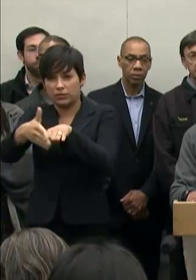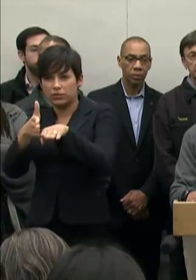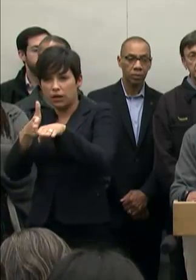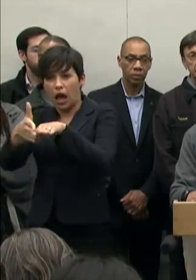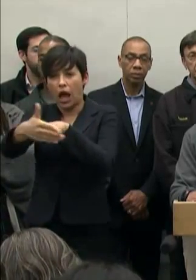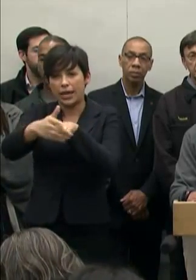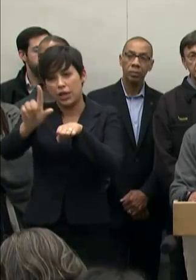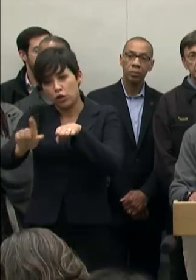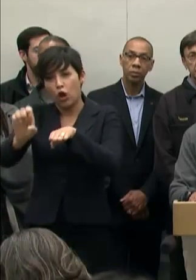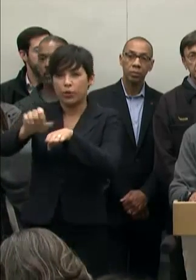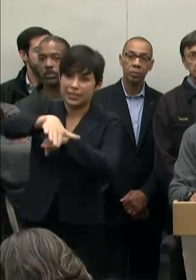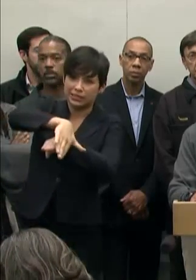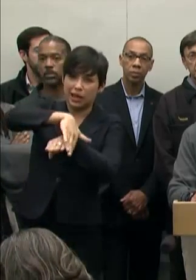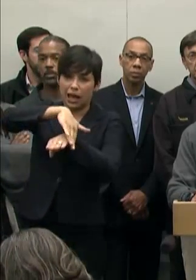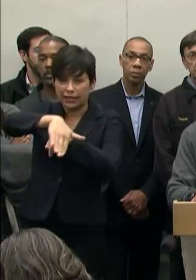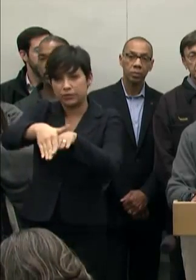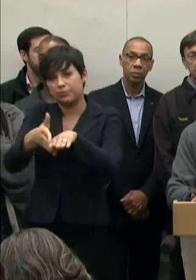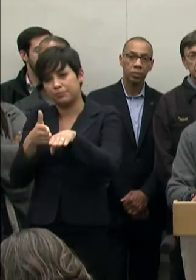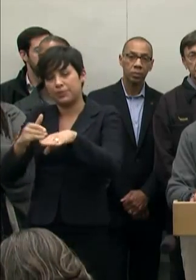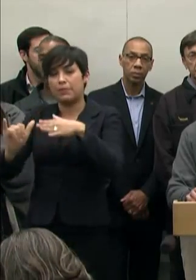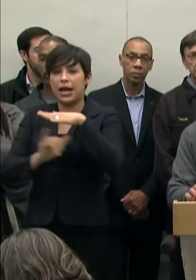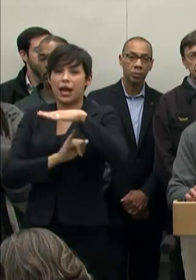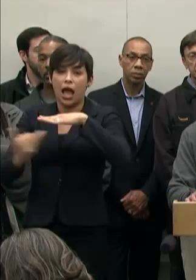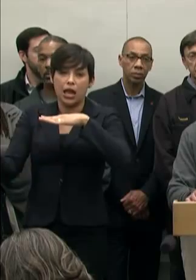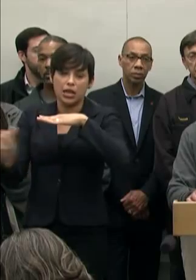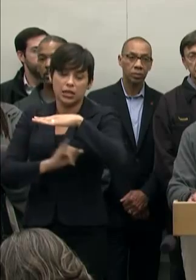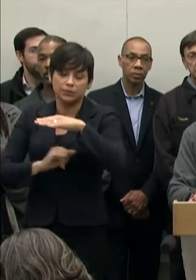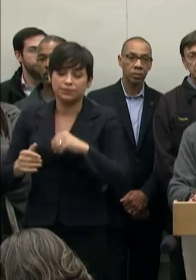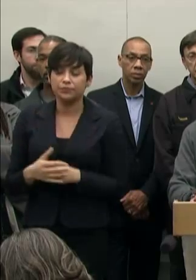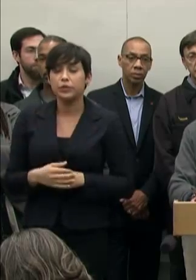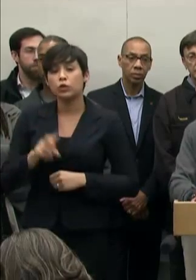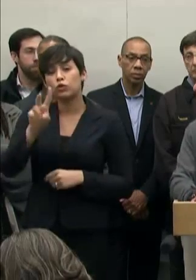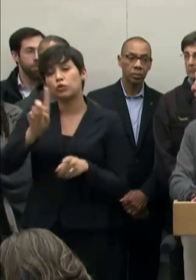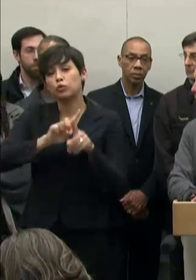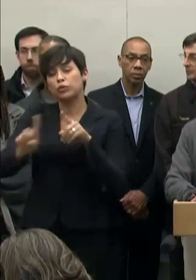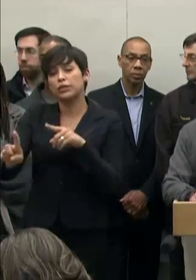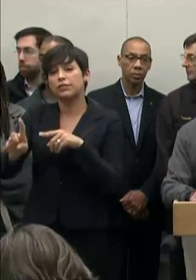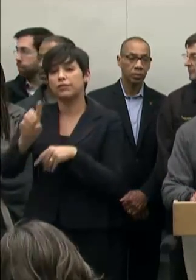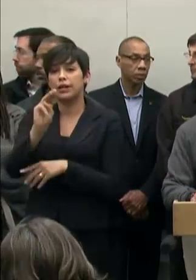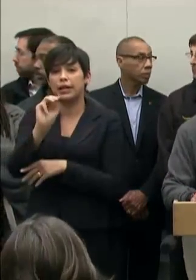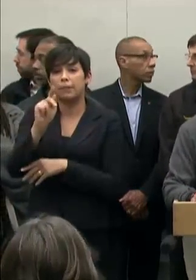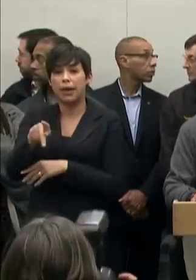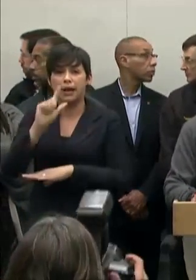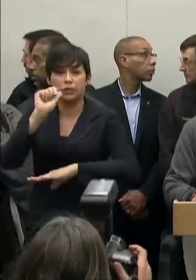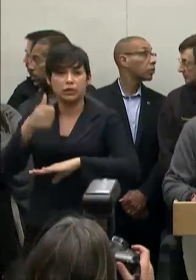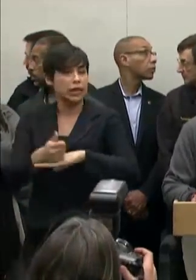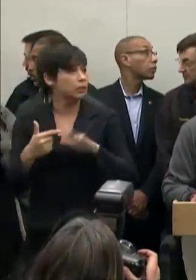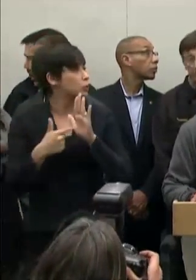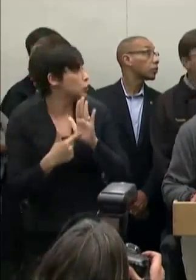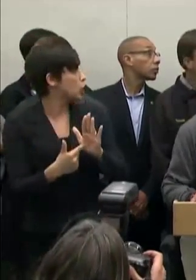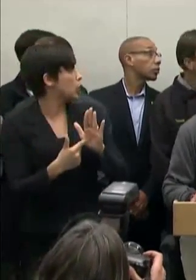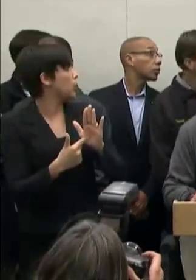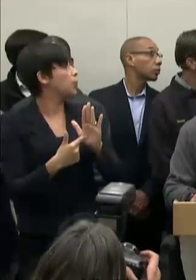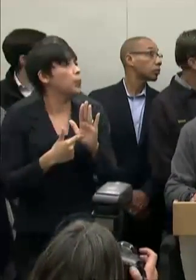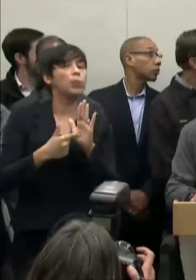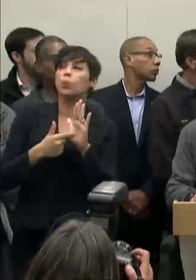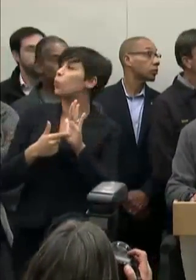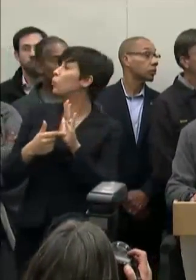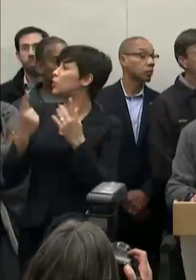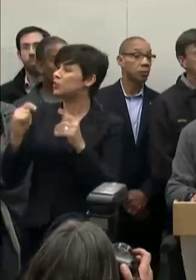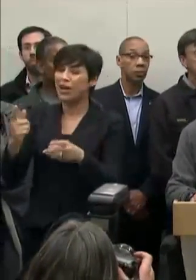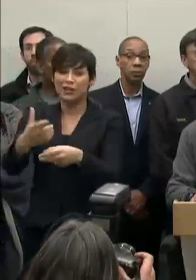East Village in Manhattan. There are two maps on display someplace here, which we have or we're trying to